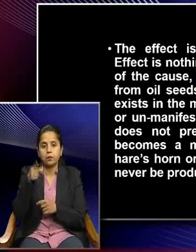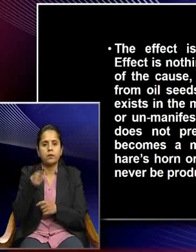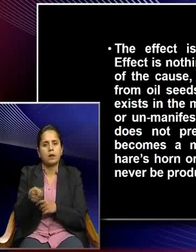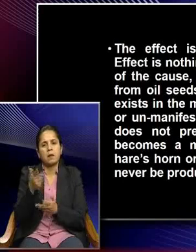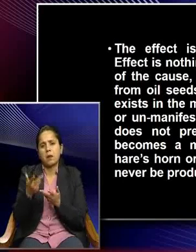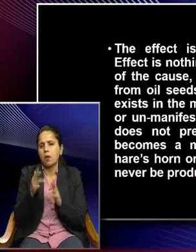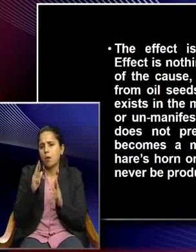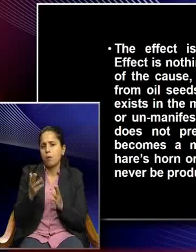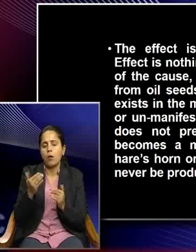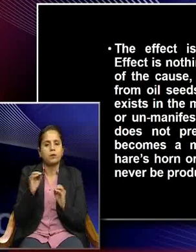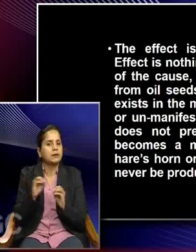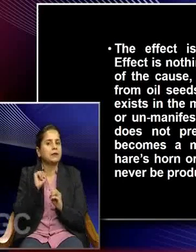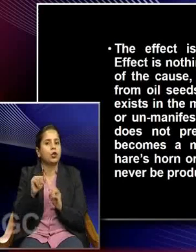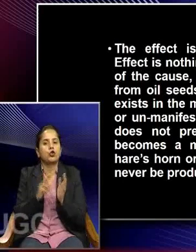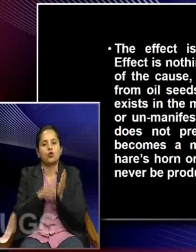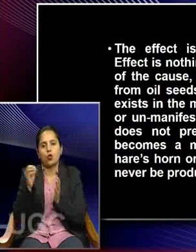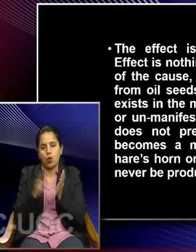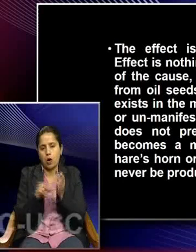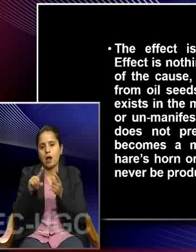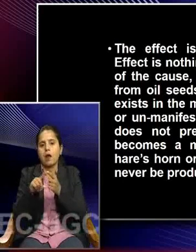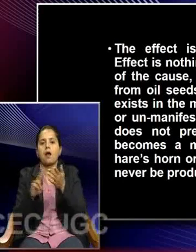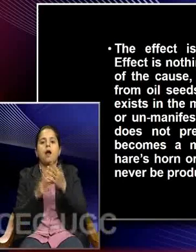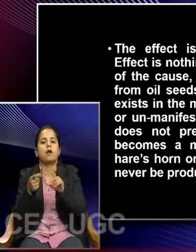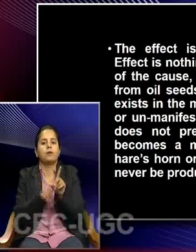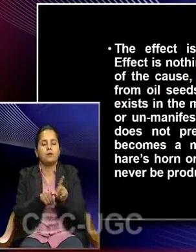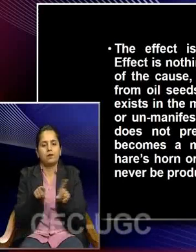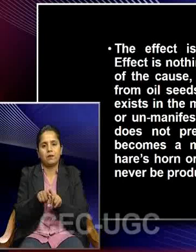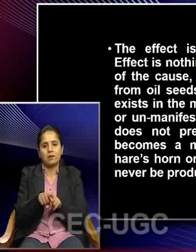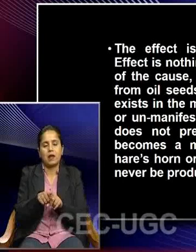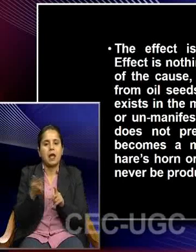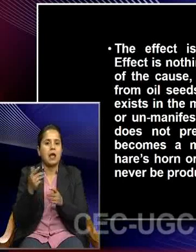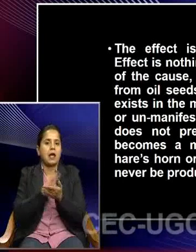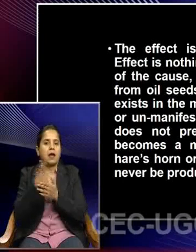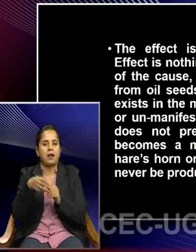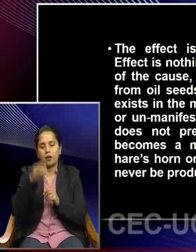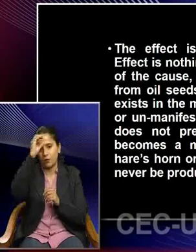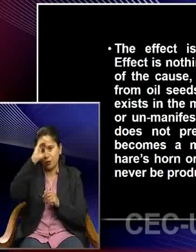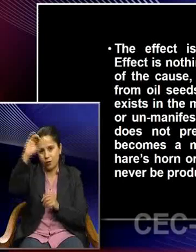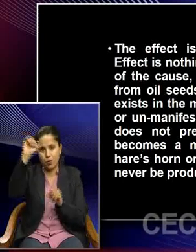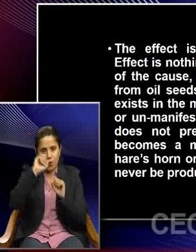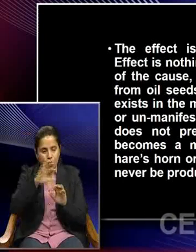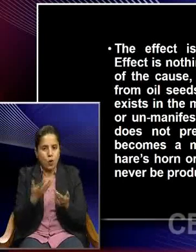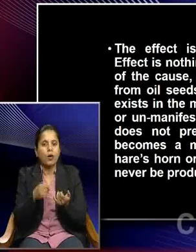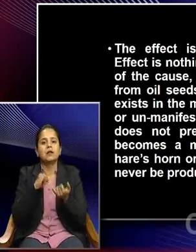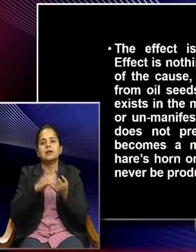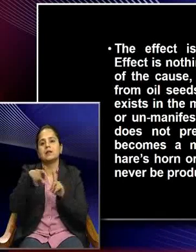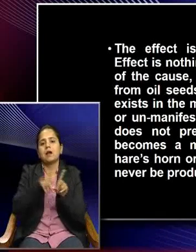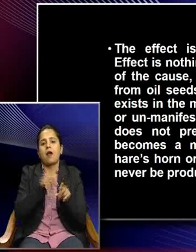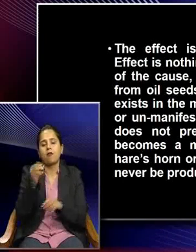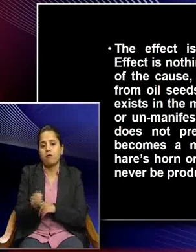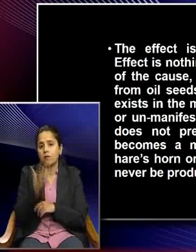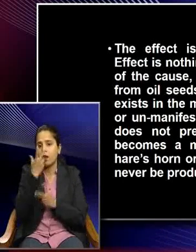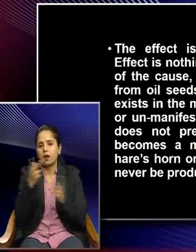mere non-entity, like a hare's horn or a sky flower, and can never be produced.